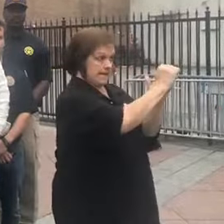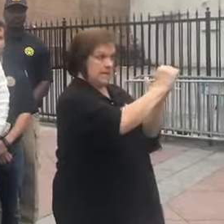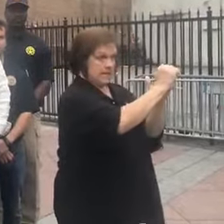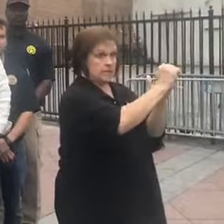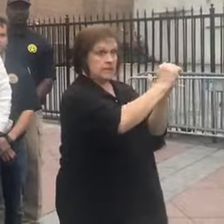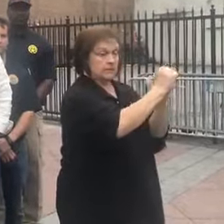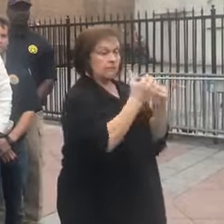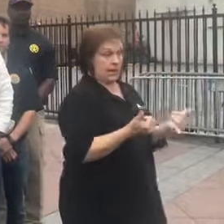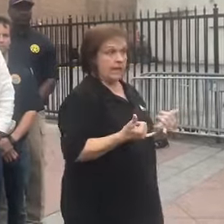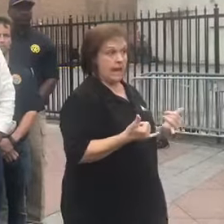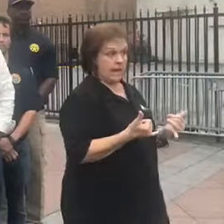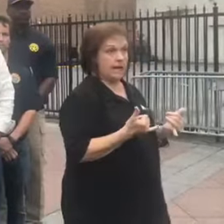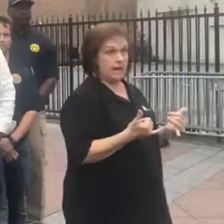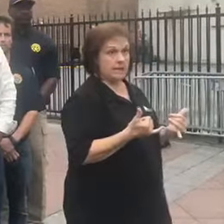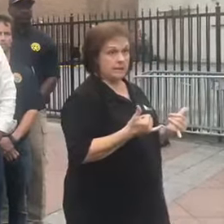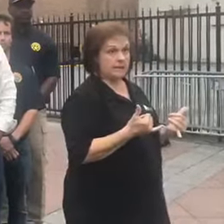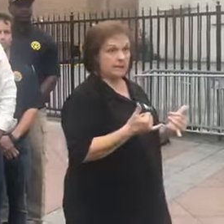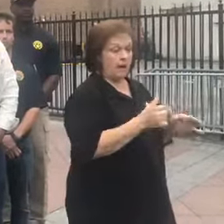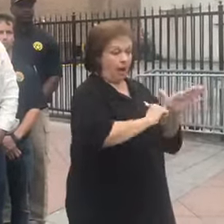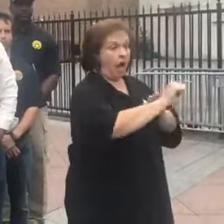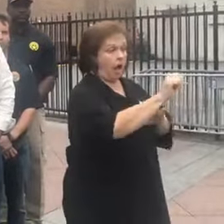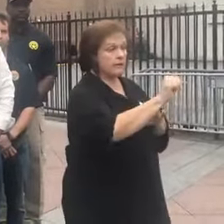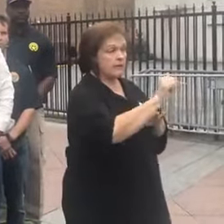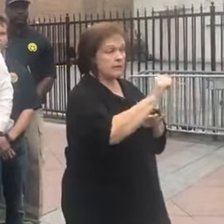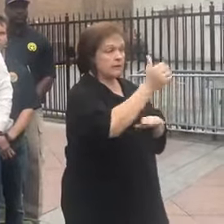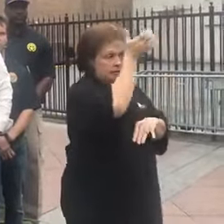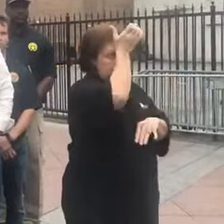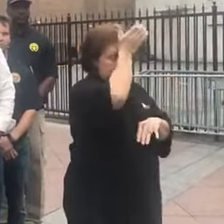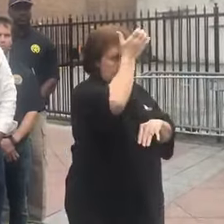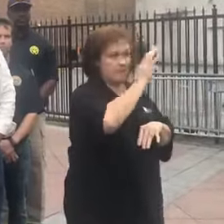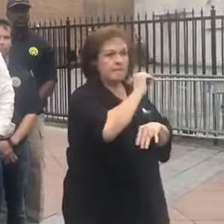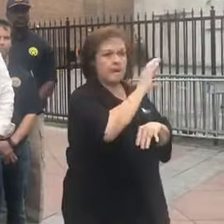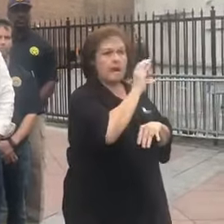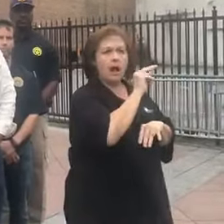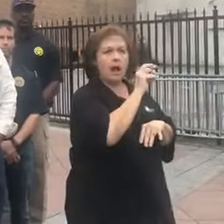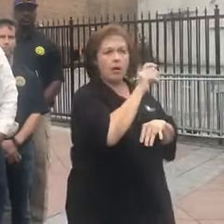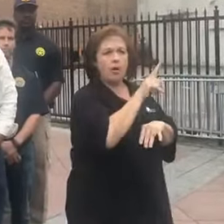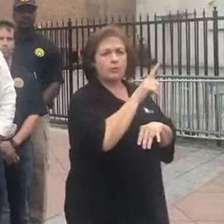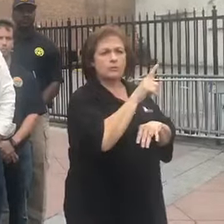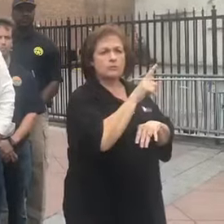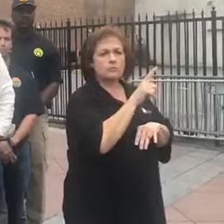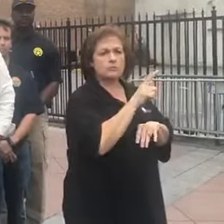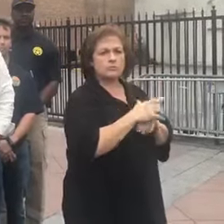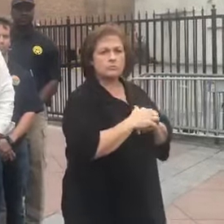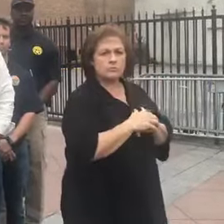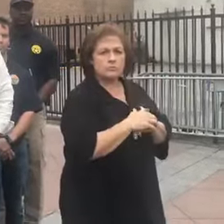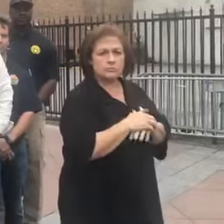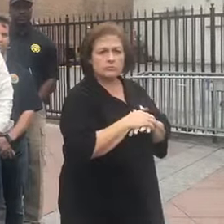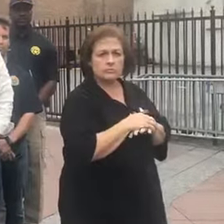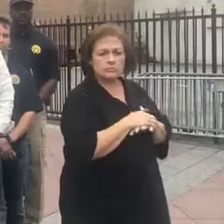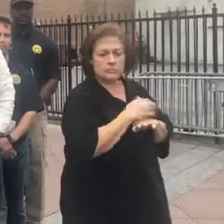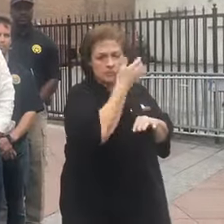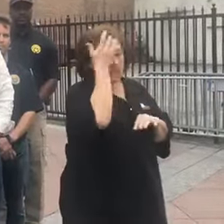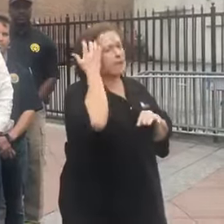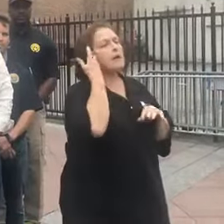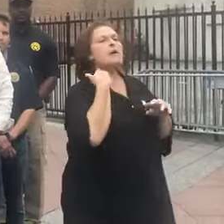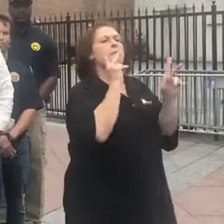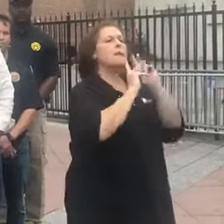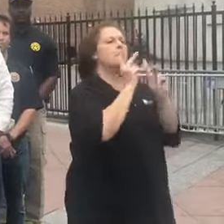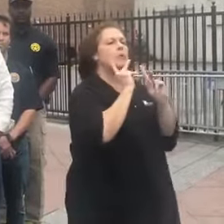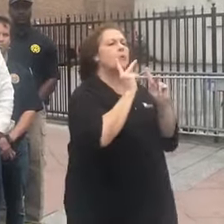the leadership of our Fire Chief, Tim McConnell. Traffic patterns. People are going to be coming into this area to get their cars. I